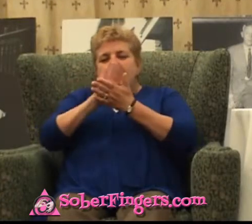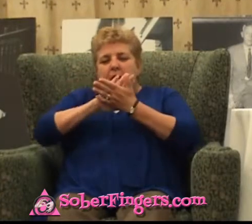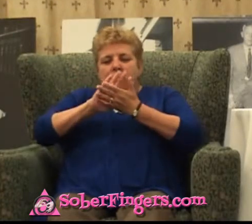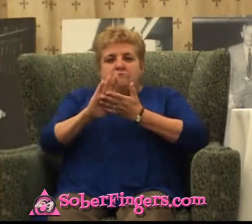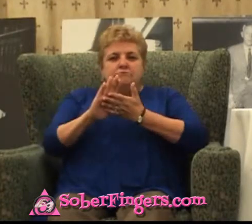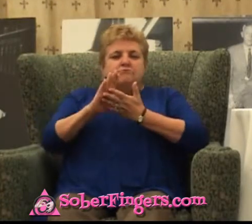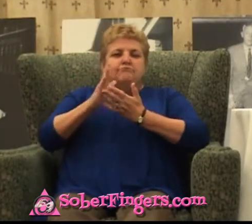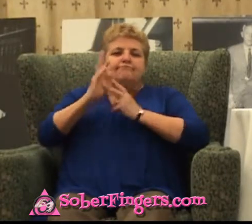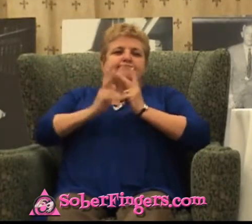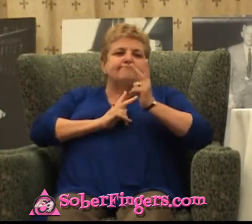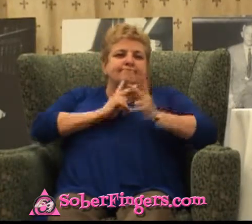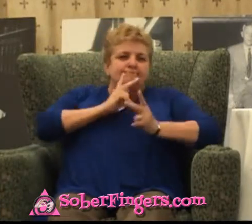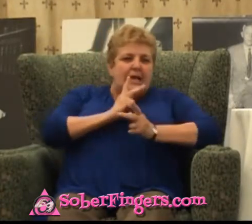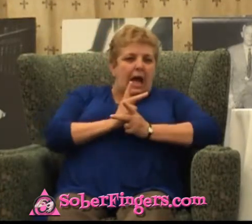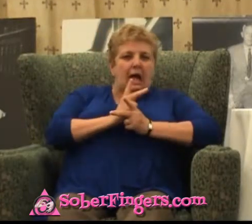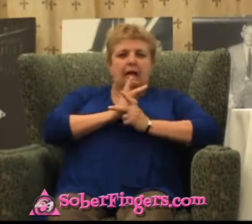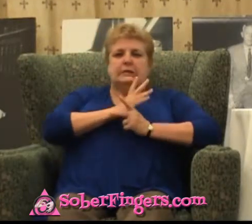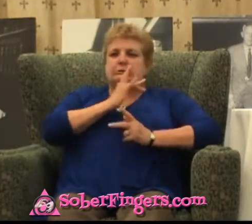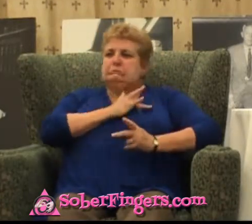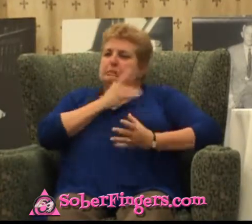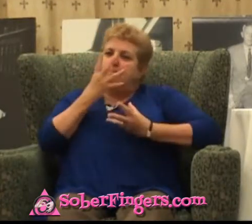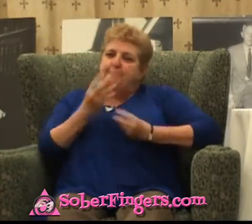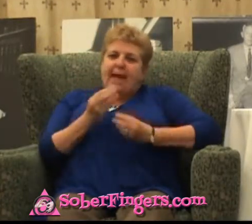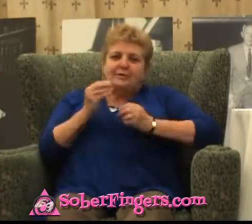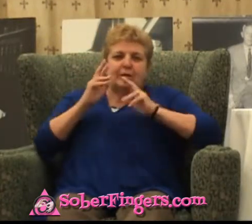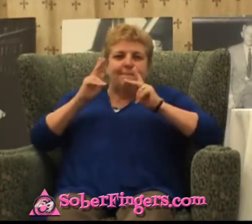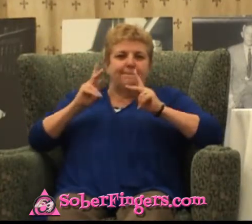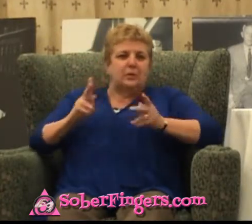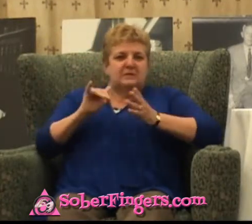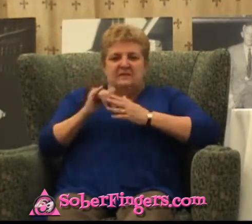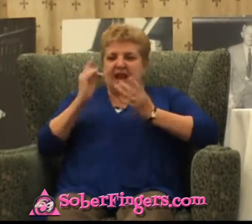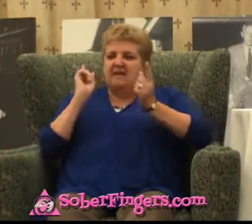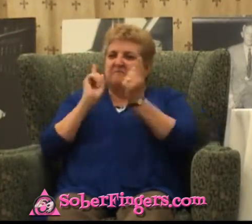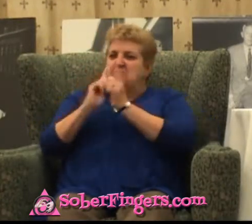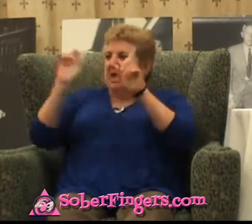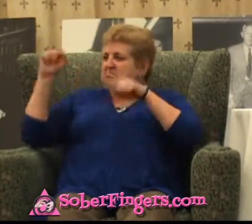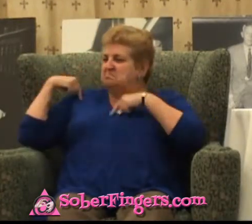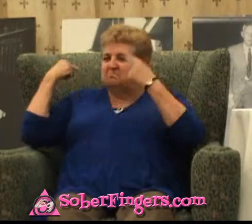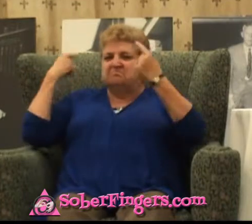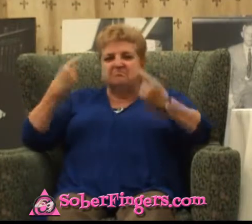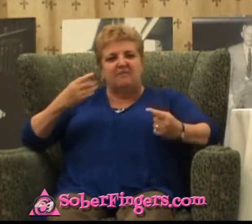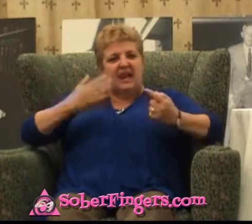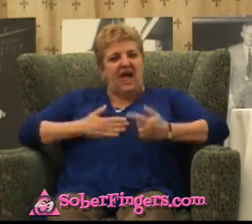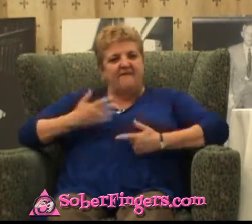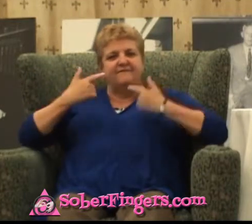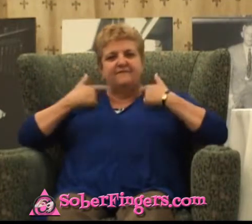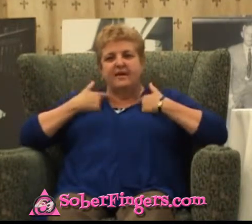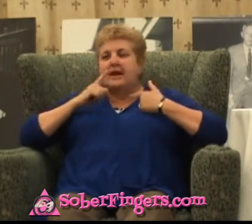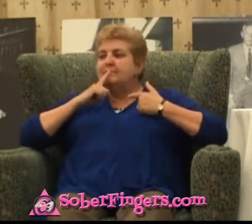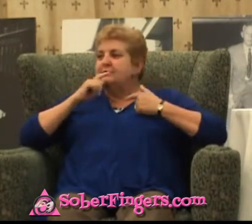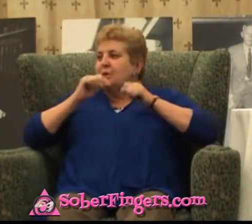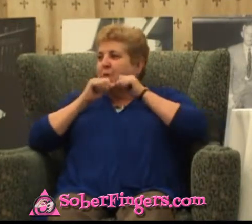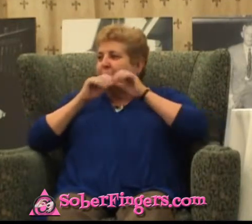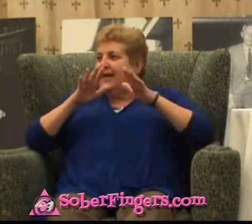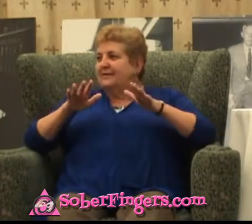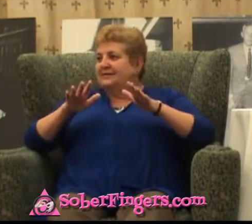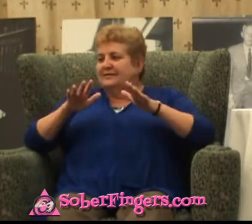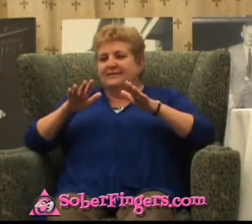and compassionate person I have ever met in my life. And I am so blessed to have him. So